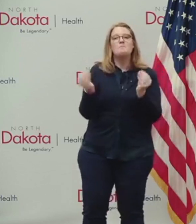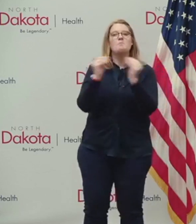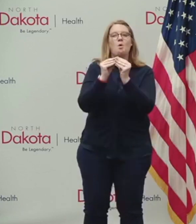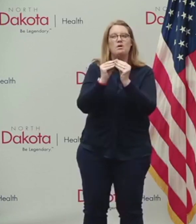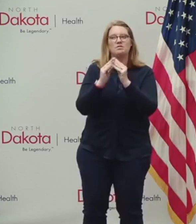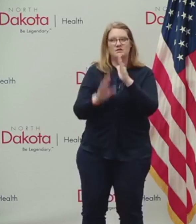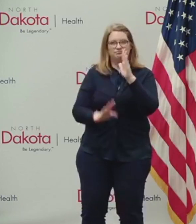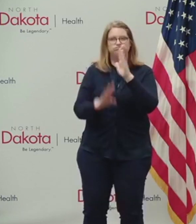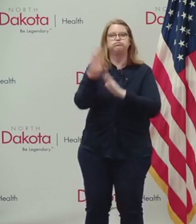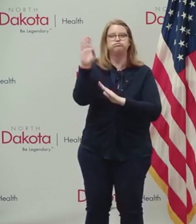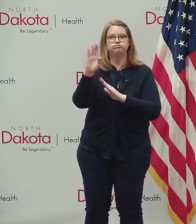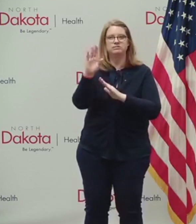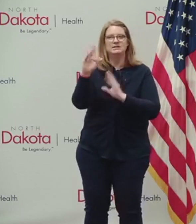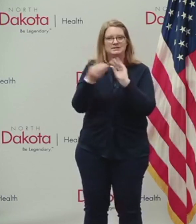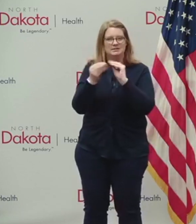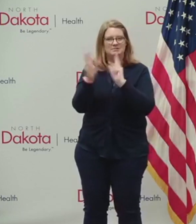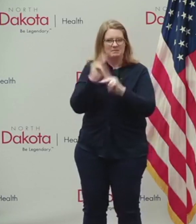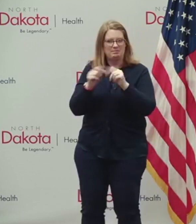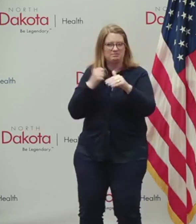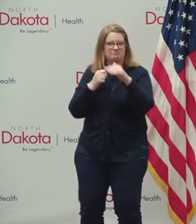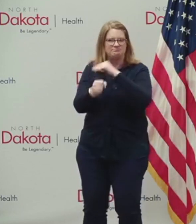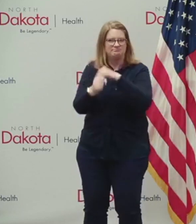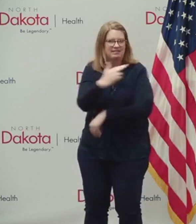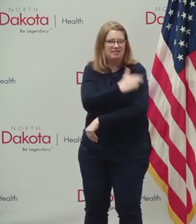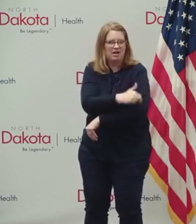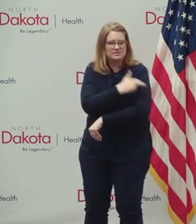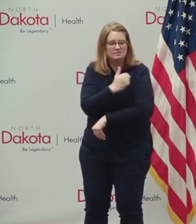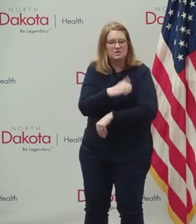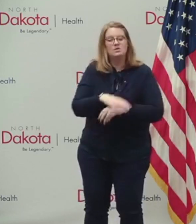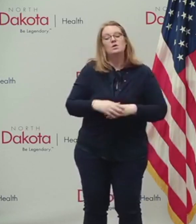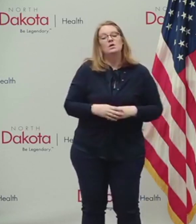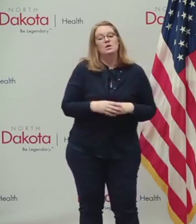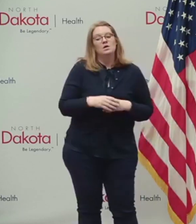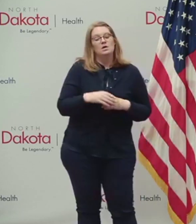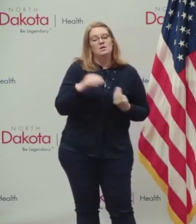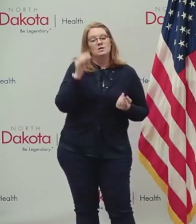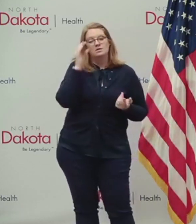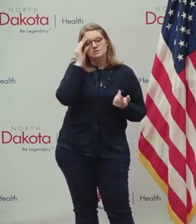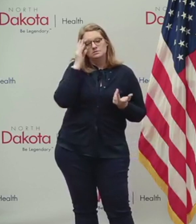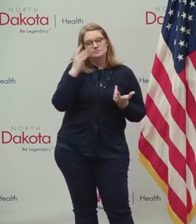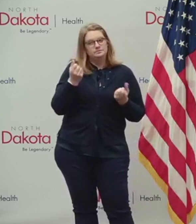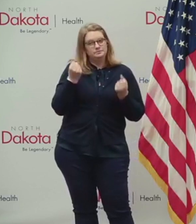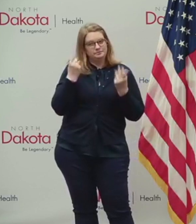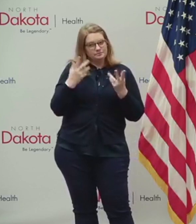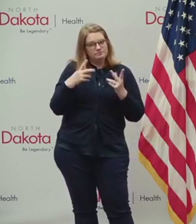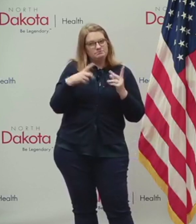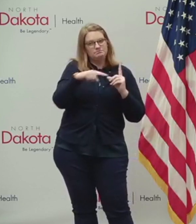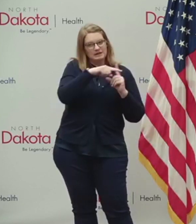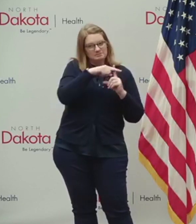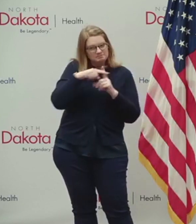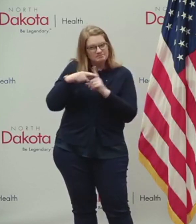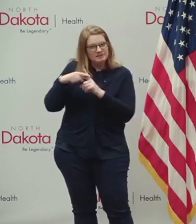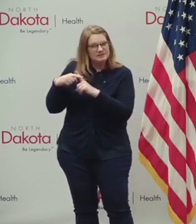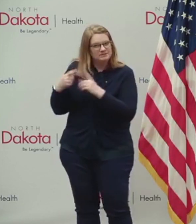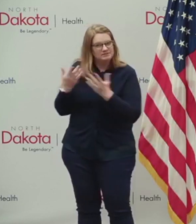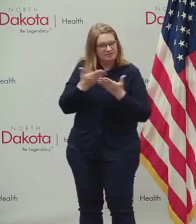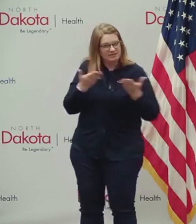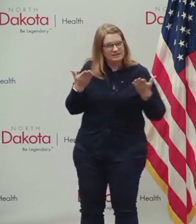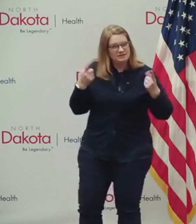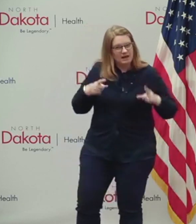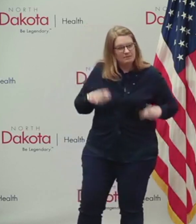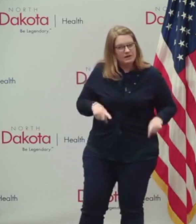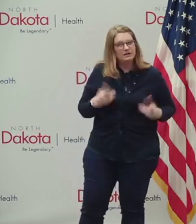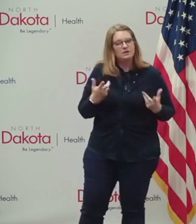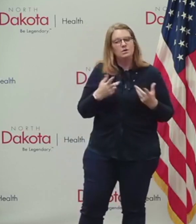all this, we've been seeing that there is many positive things happening in our state. We're seeing local